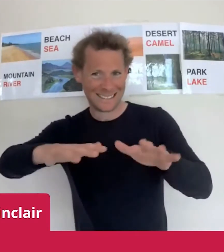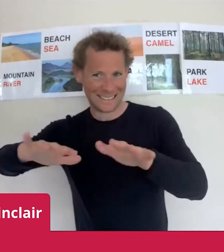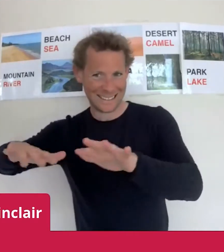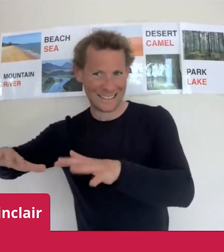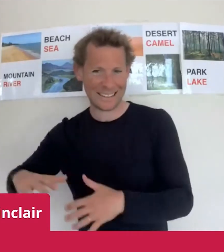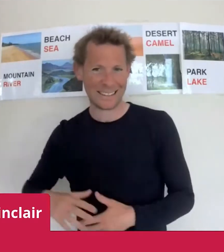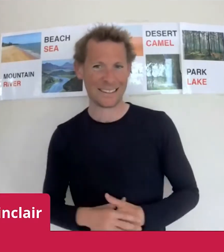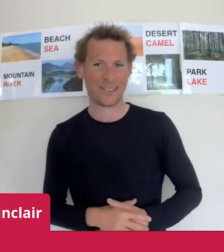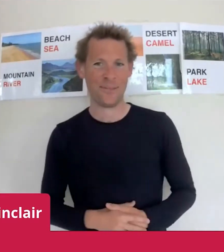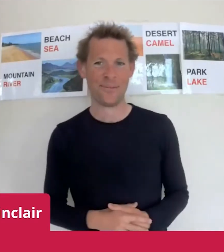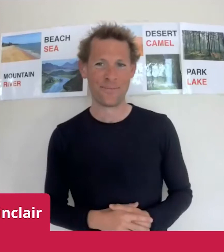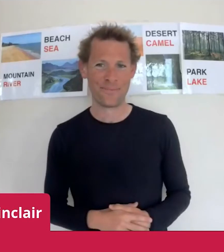Sea.